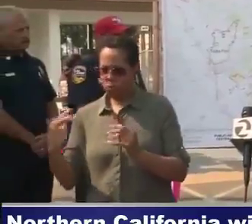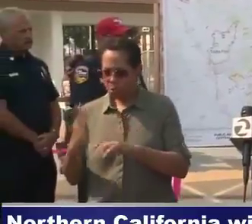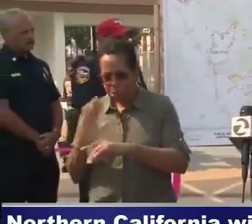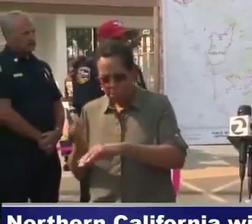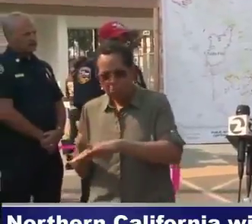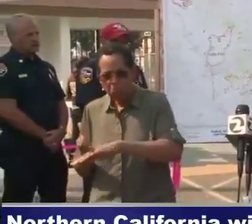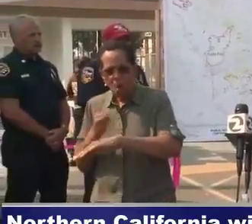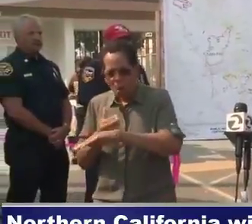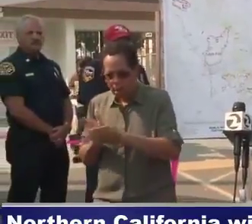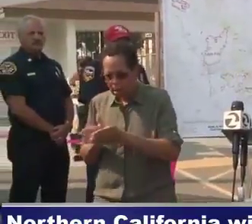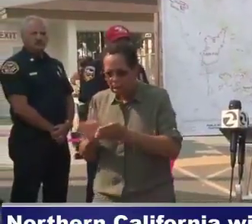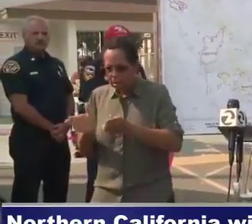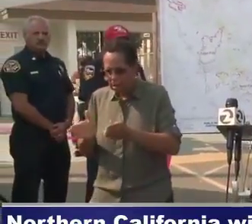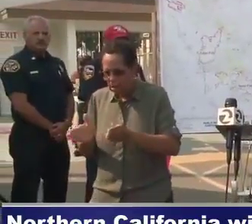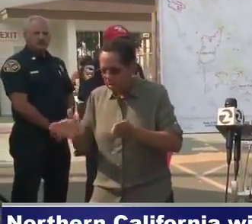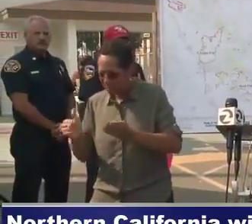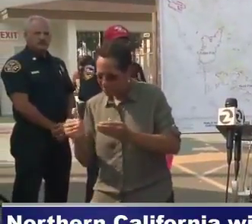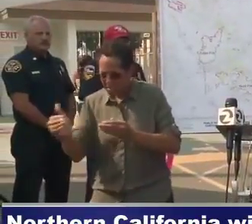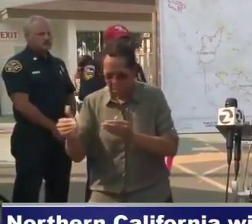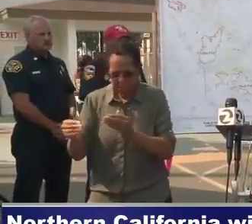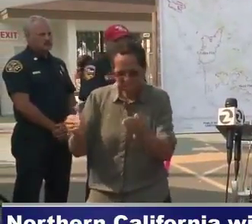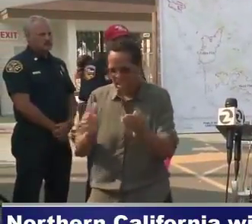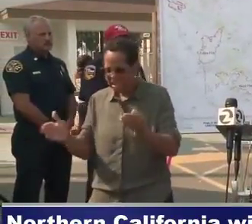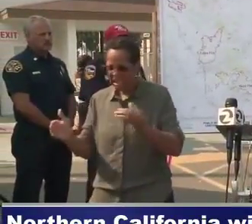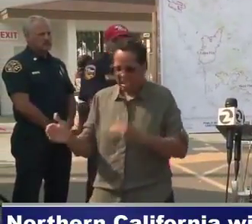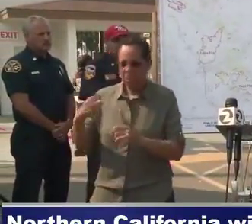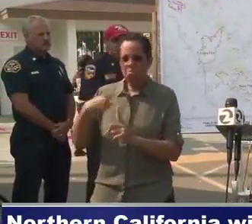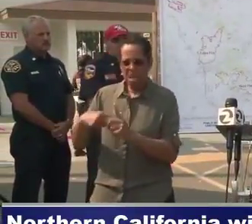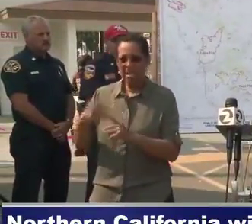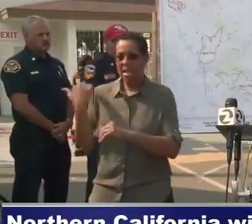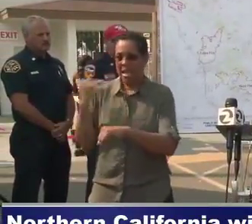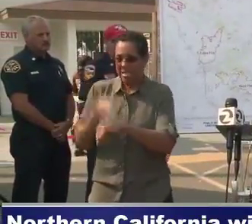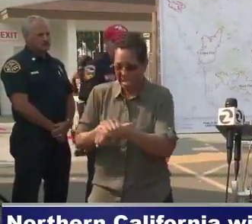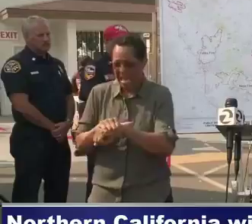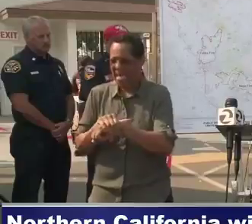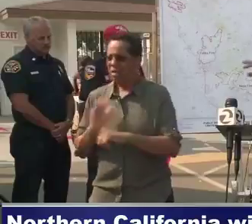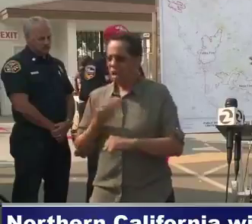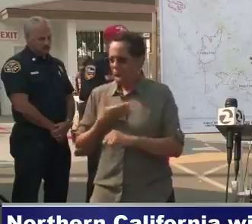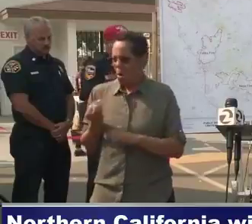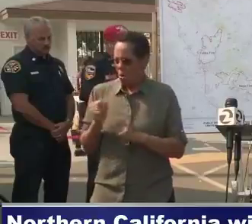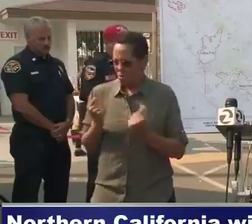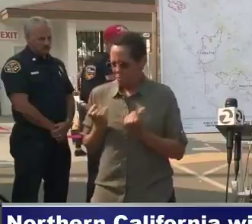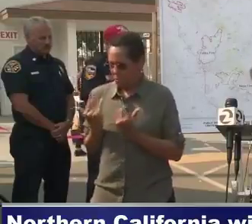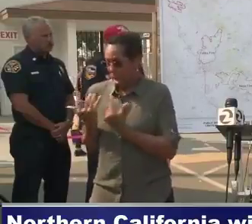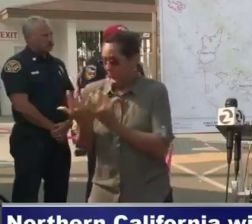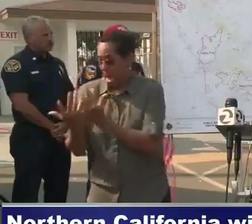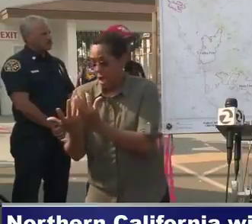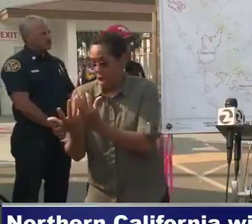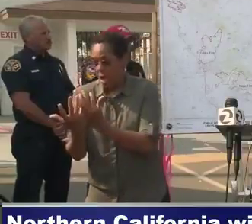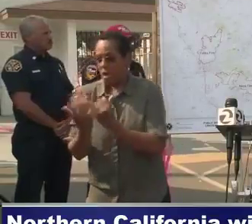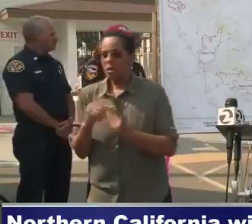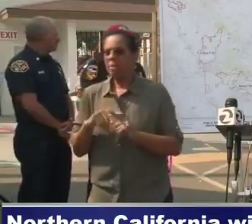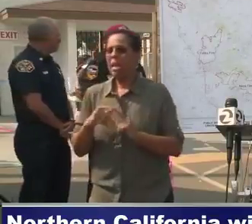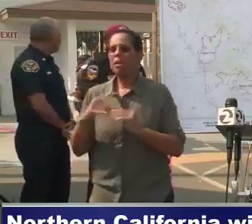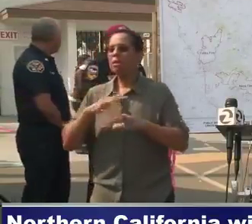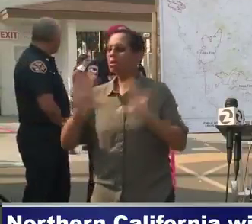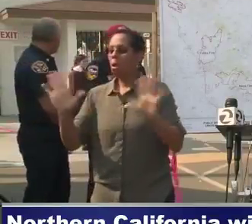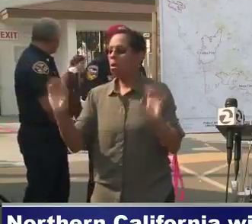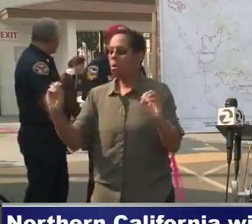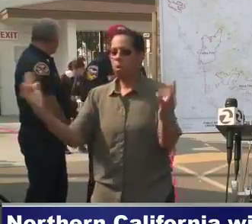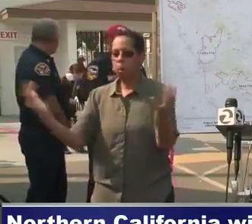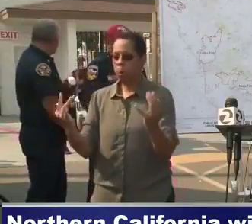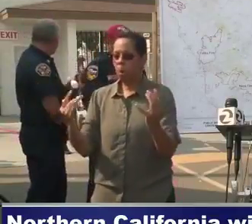little backfiring activity last night, and that's looking really good. My comfort level's feeling pretty good about that. Unfortunately, with the wind event coming up, hopefully those